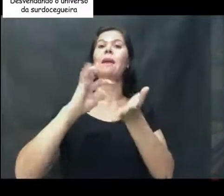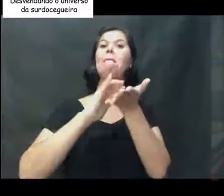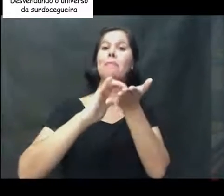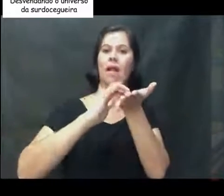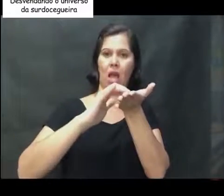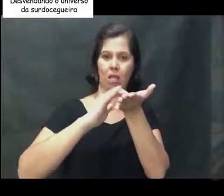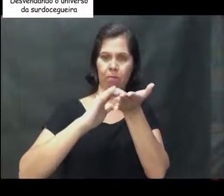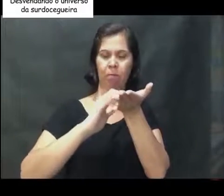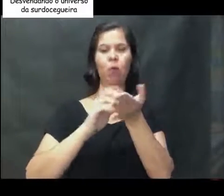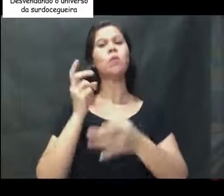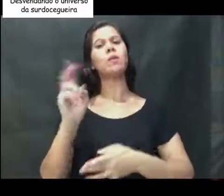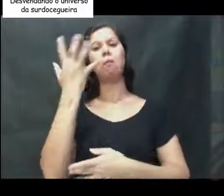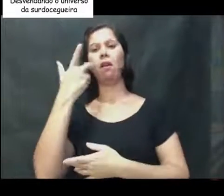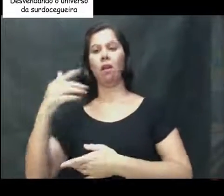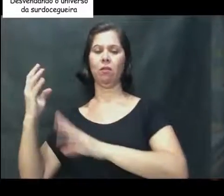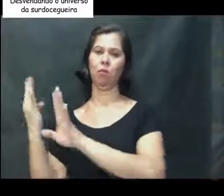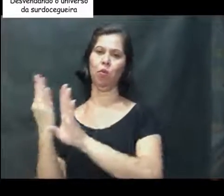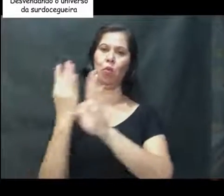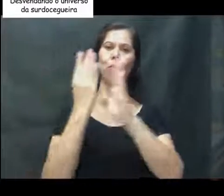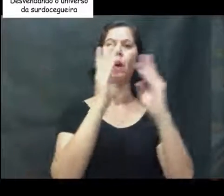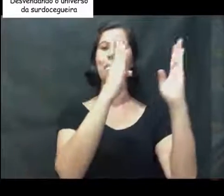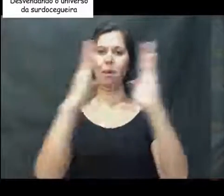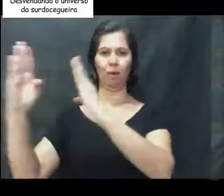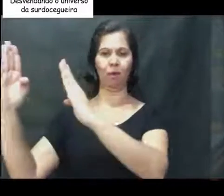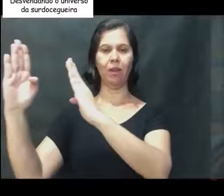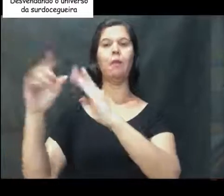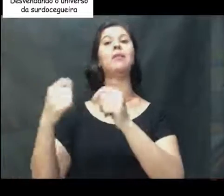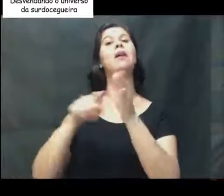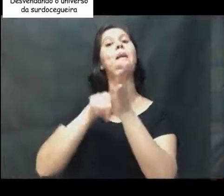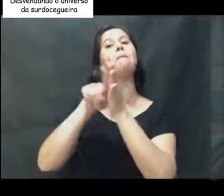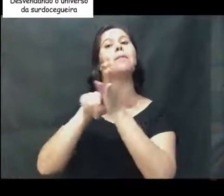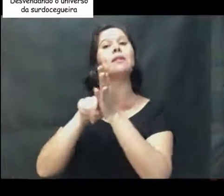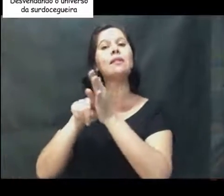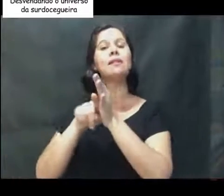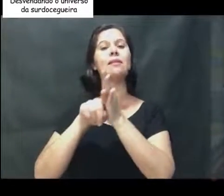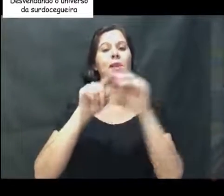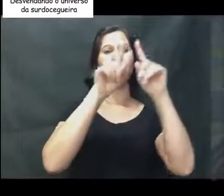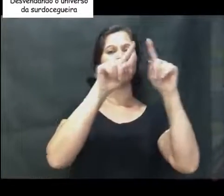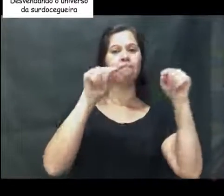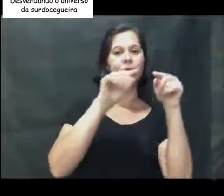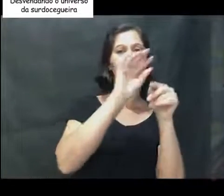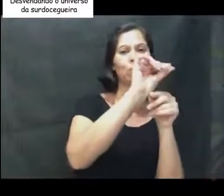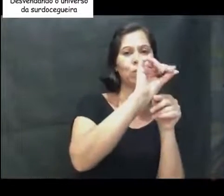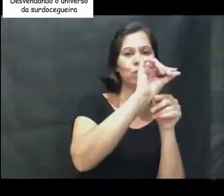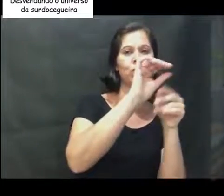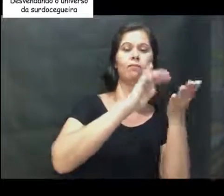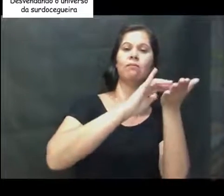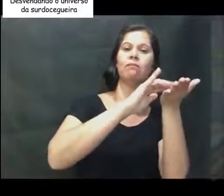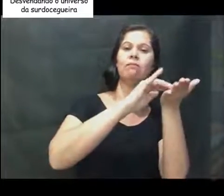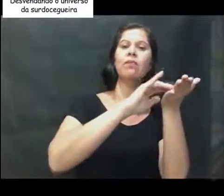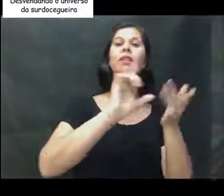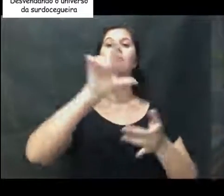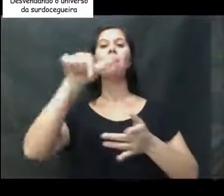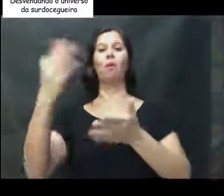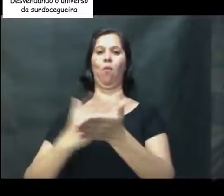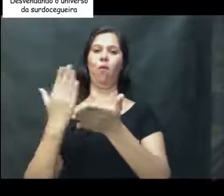So every time the children went to the library, they researched the tactile symbol and this little book.